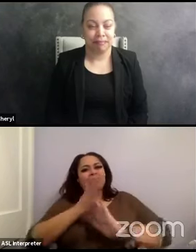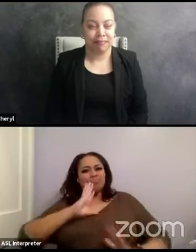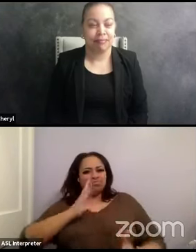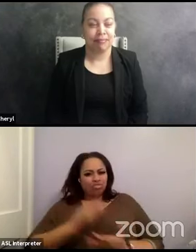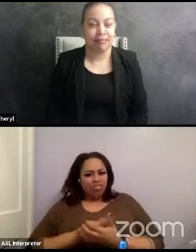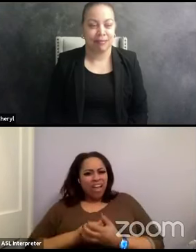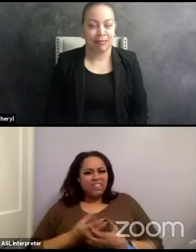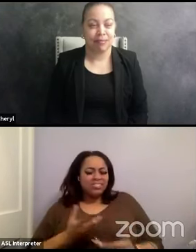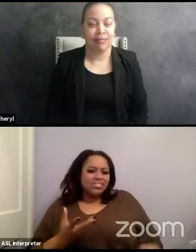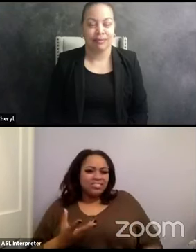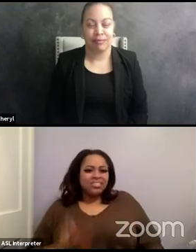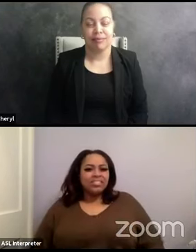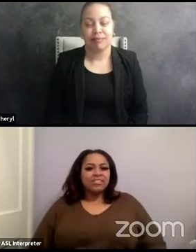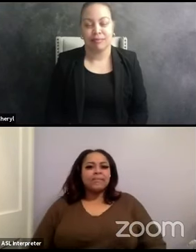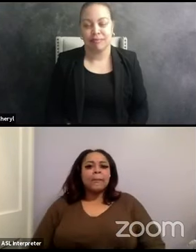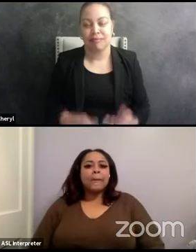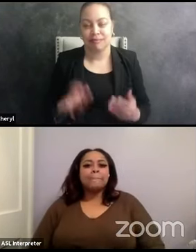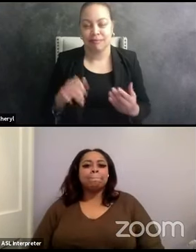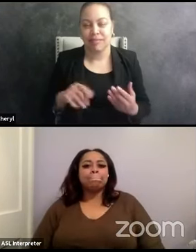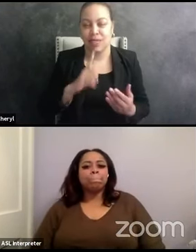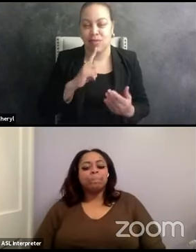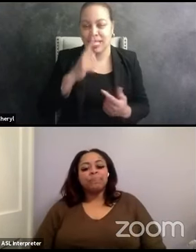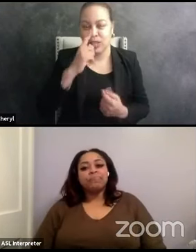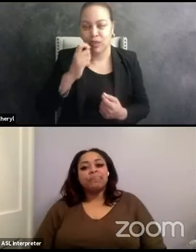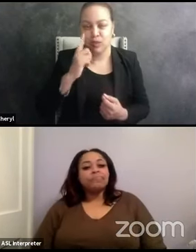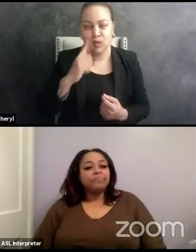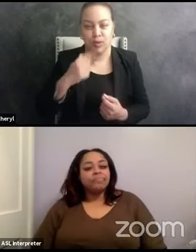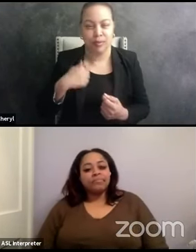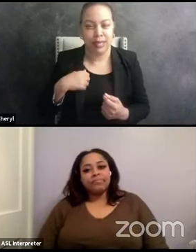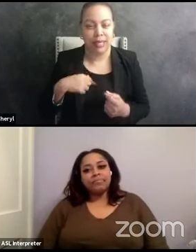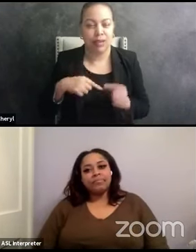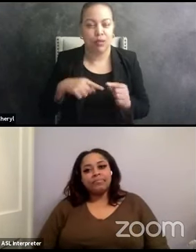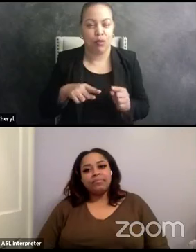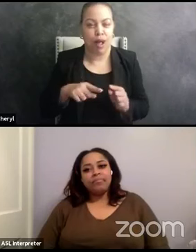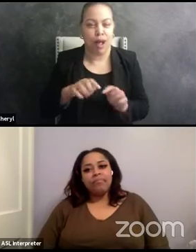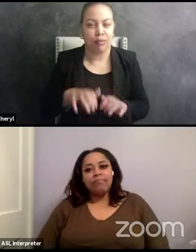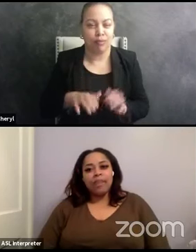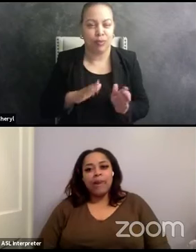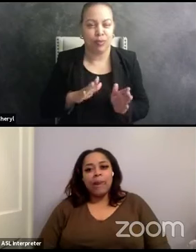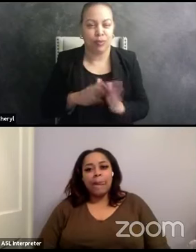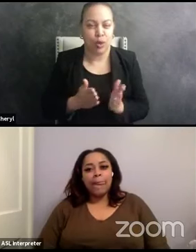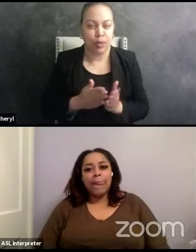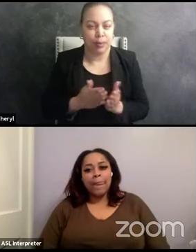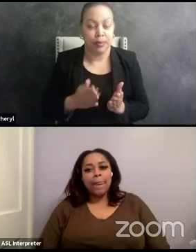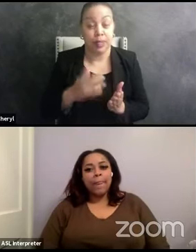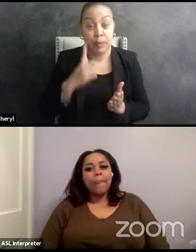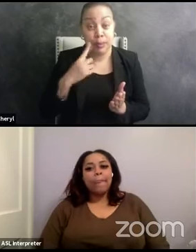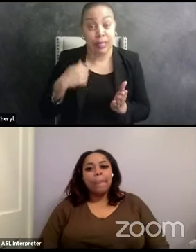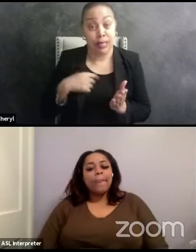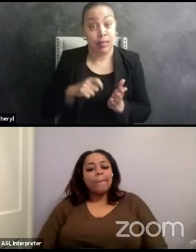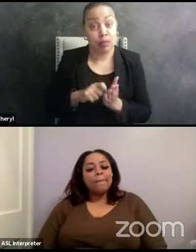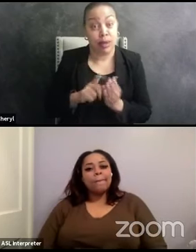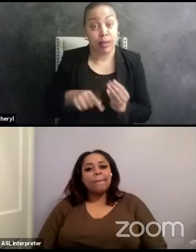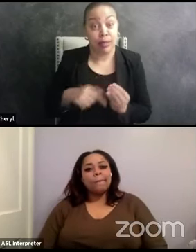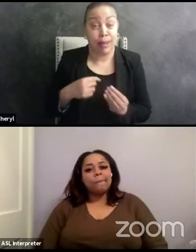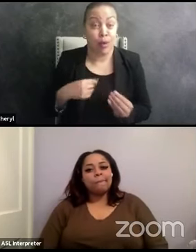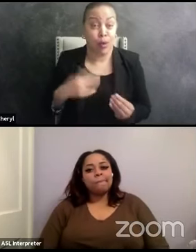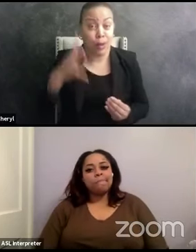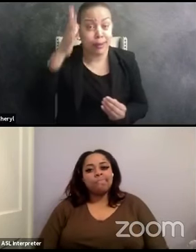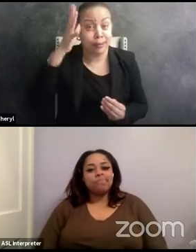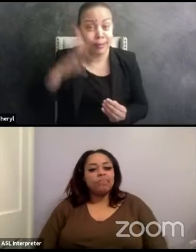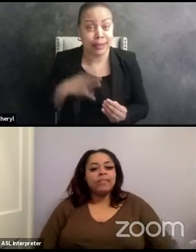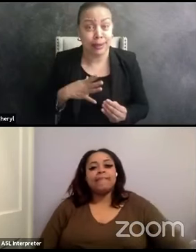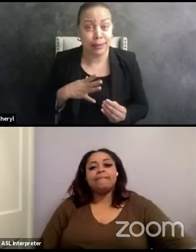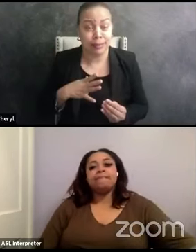was actually something that was really interesting for me in the book, because I'm writing about white men,